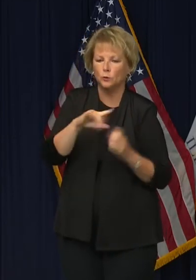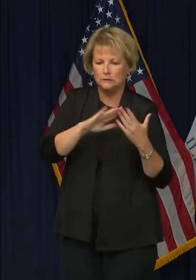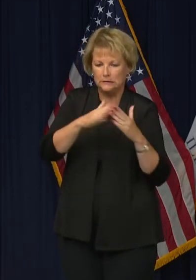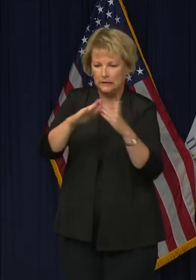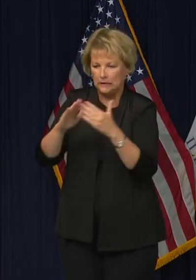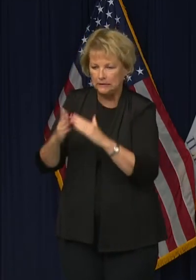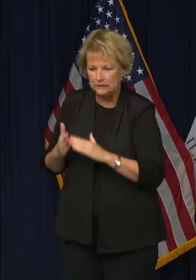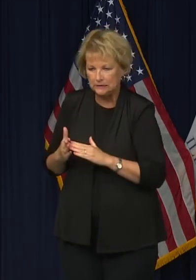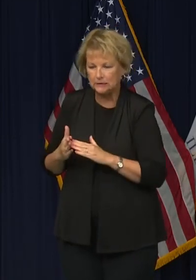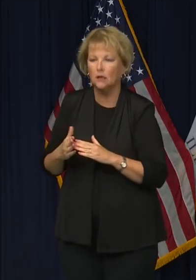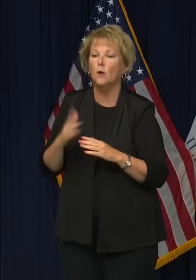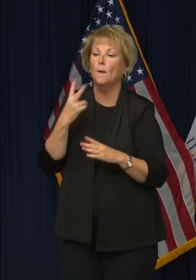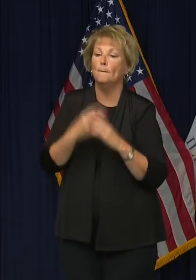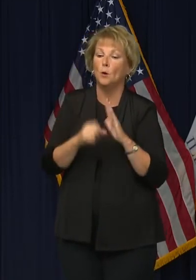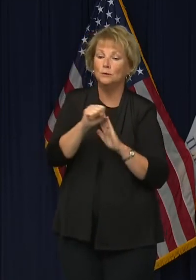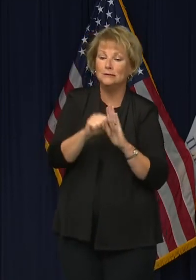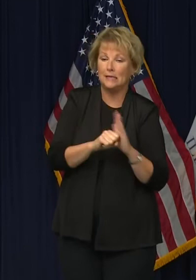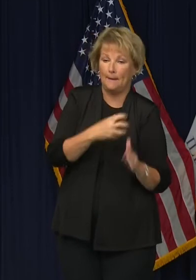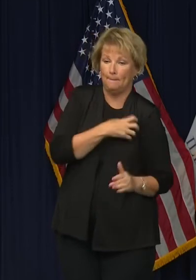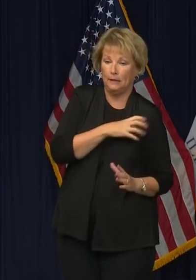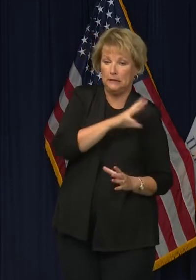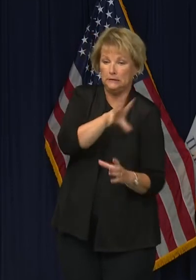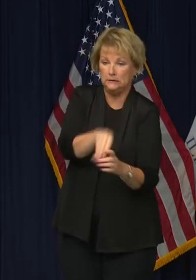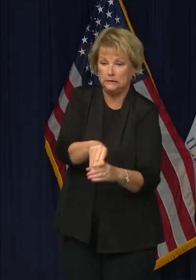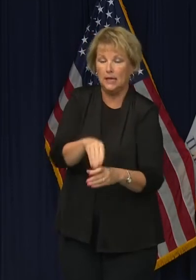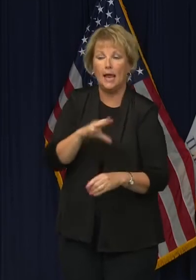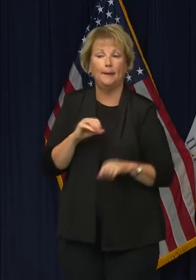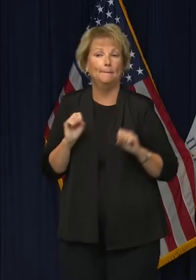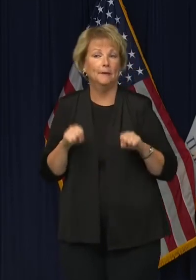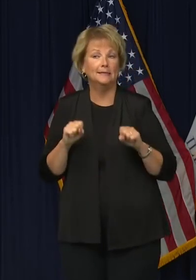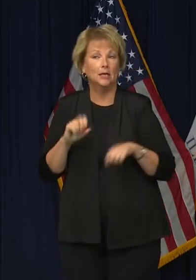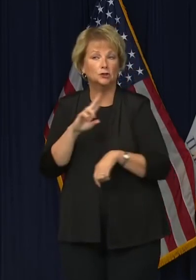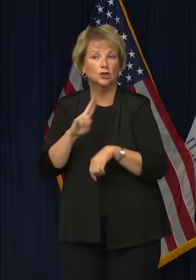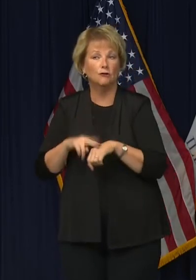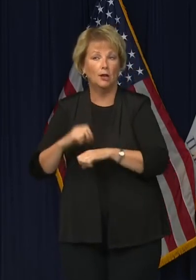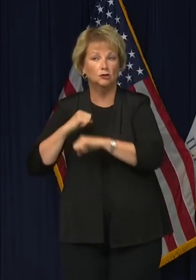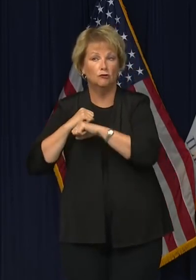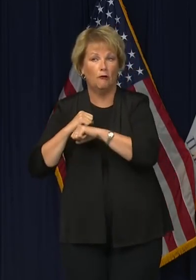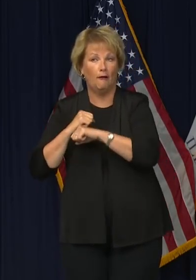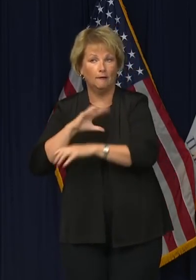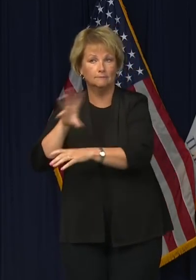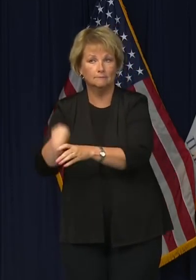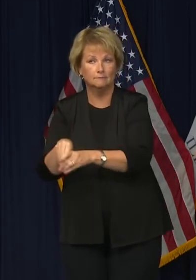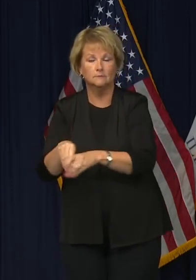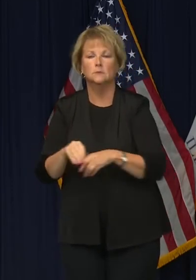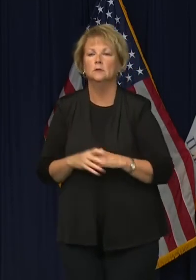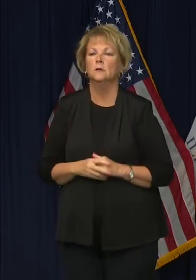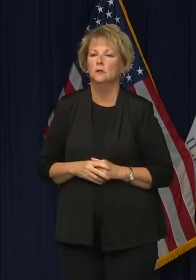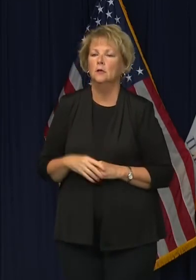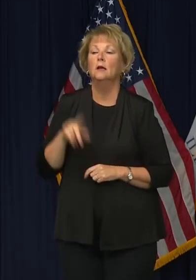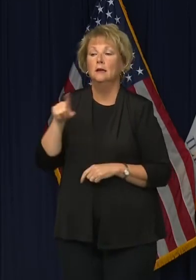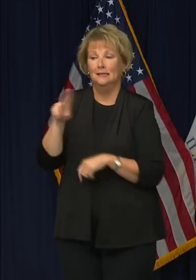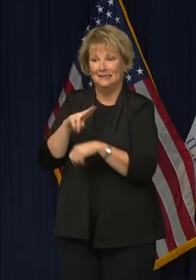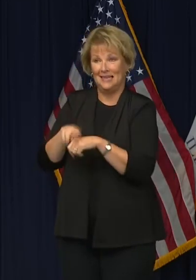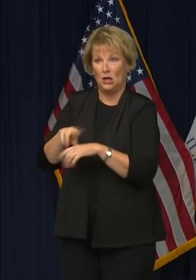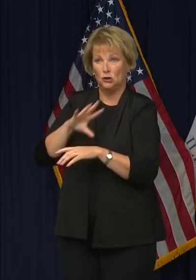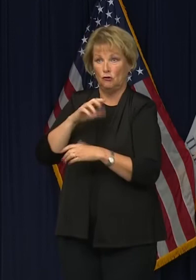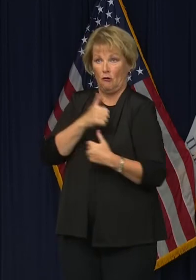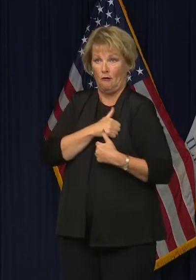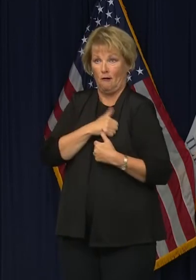municipalities with both state police and potentially National Guard. And so we've got the National